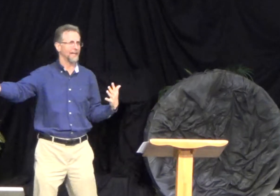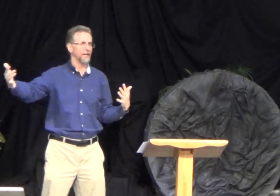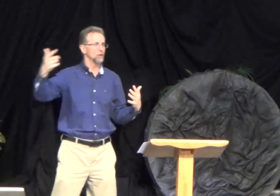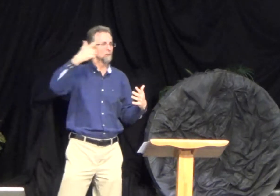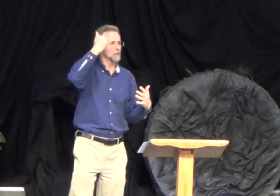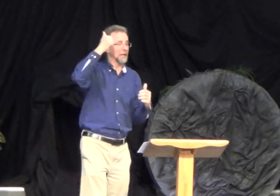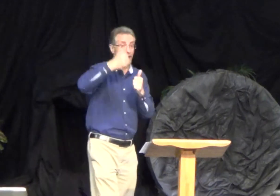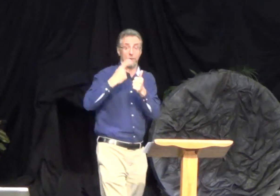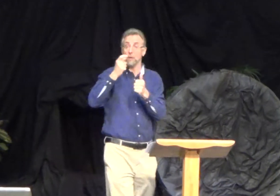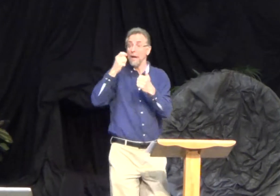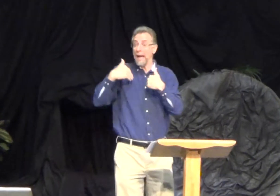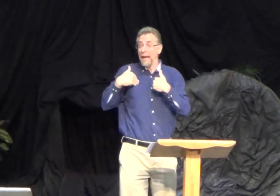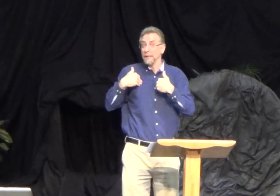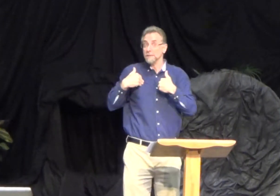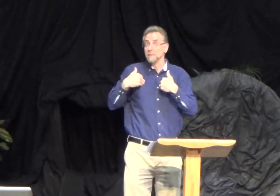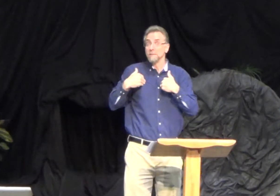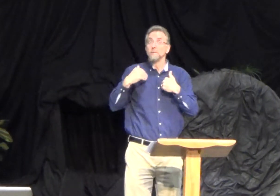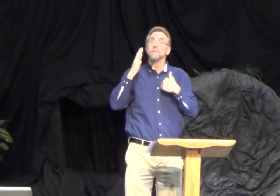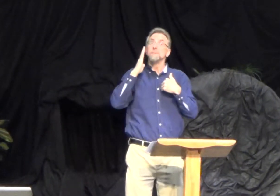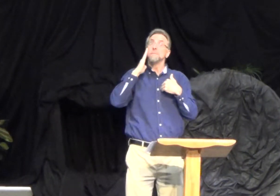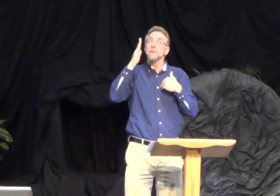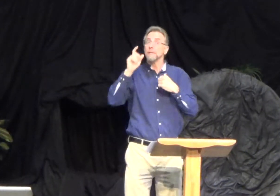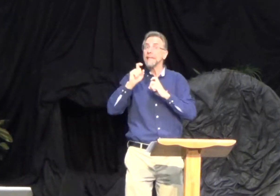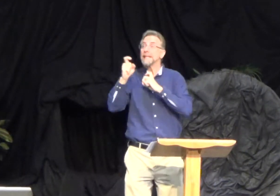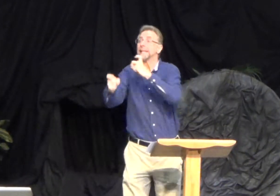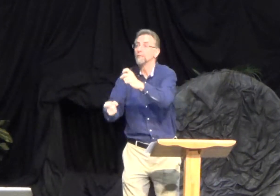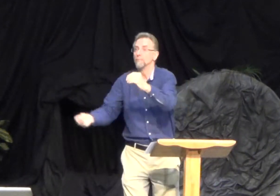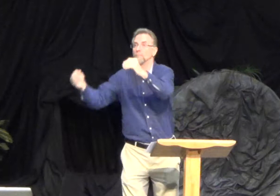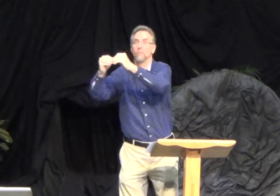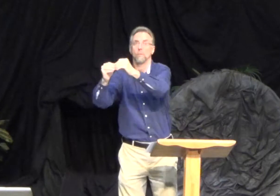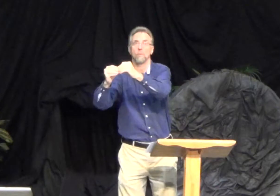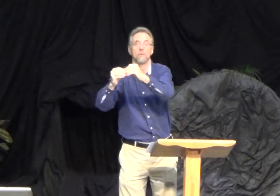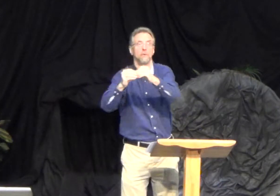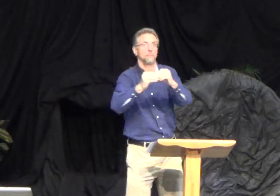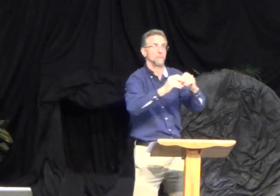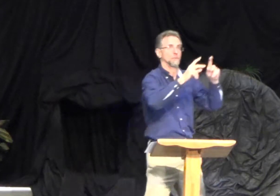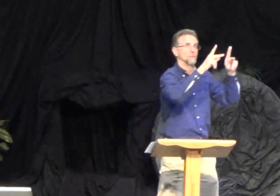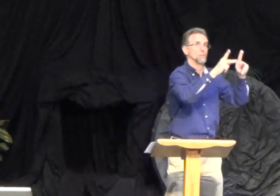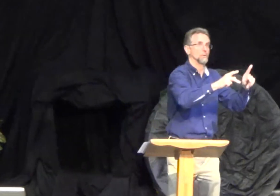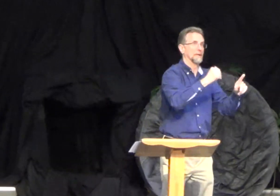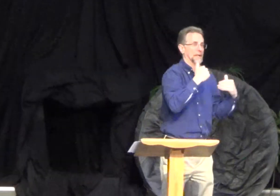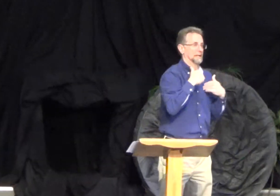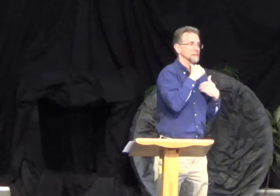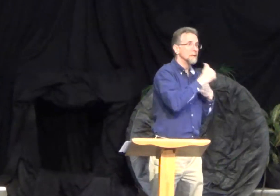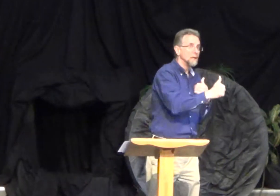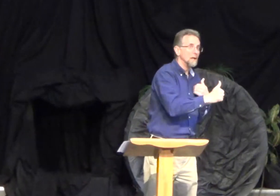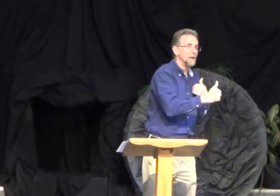need more? Because everyone who has will give more. And those who have